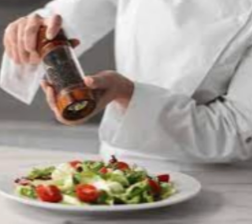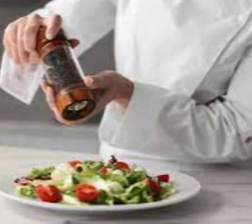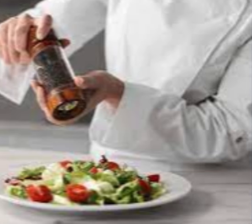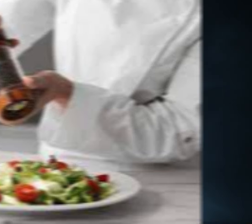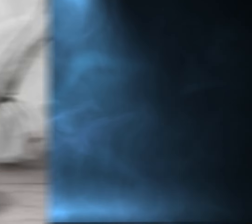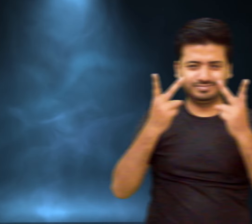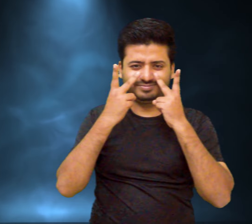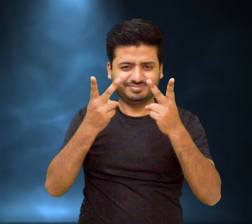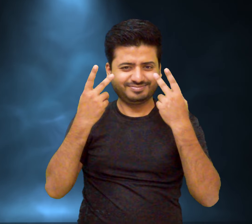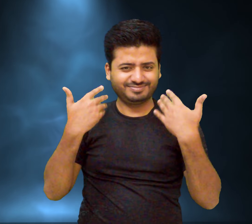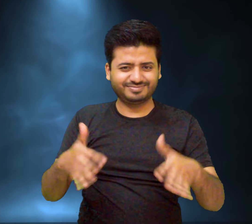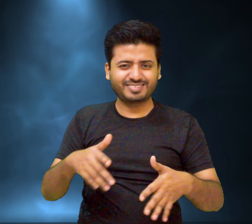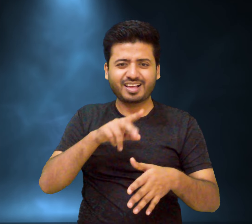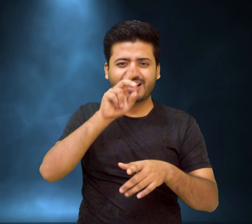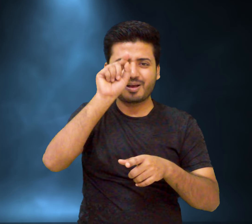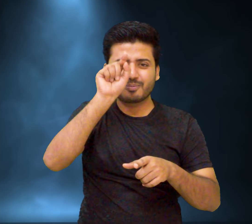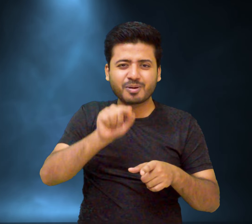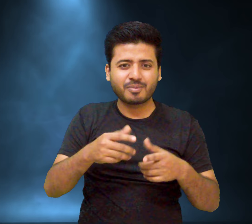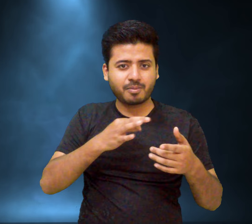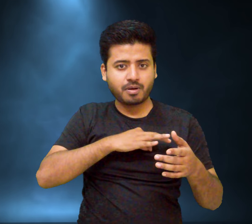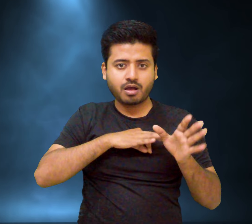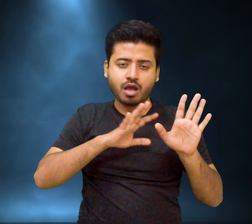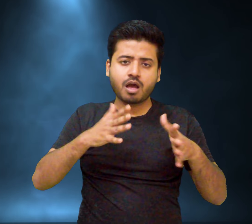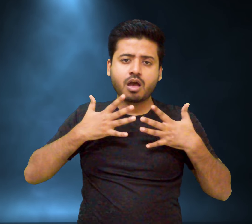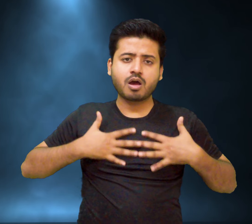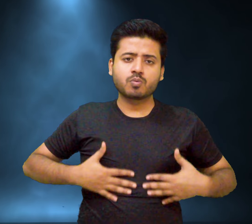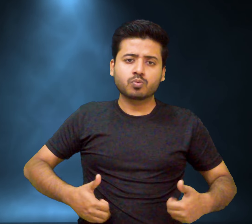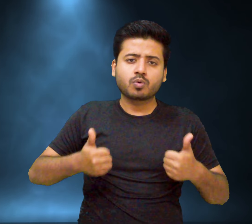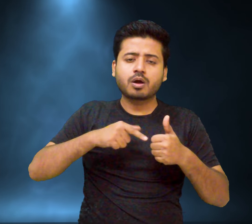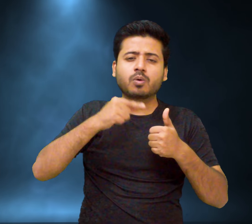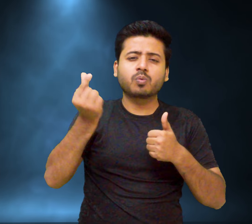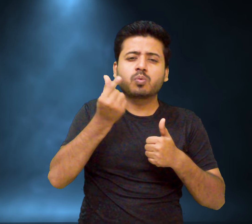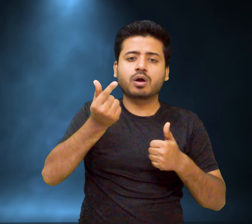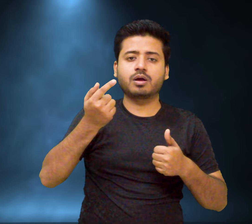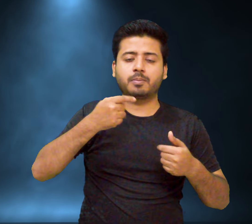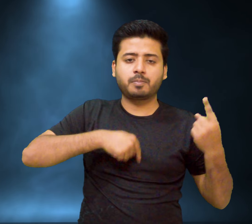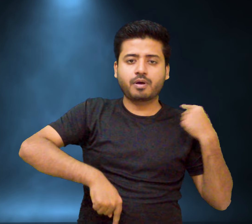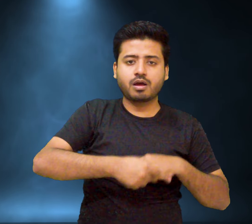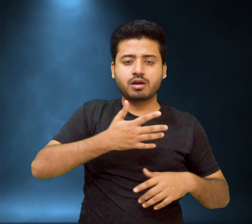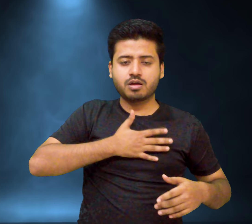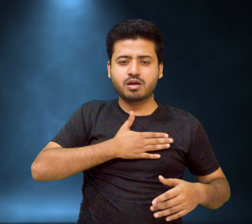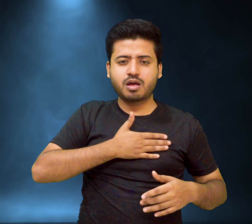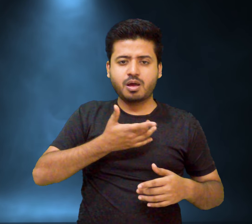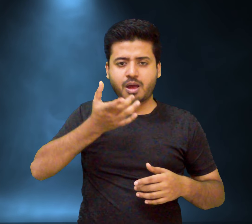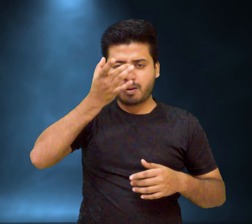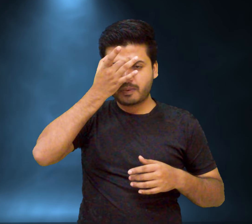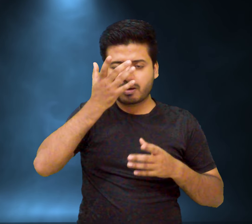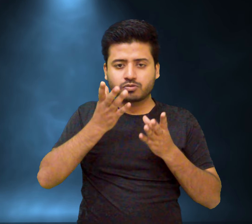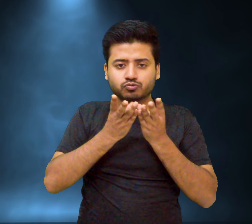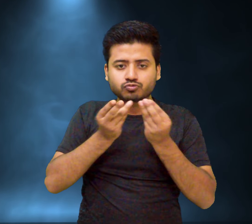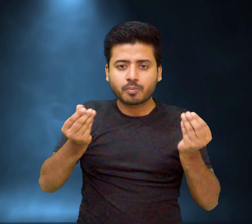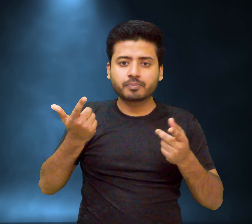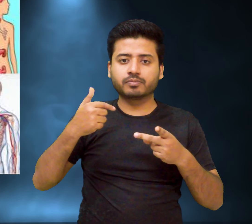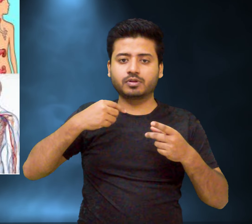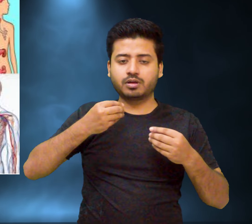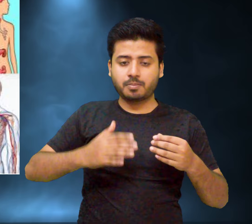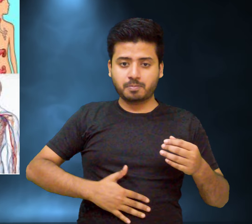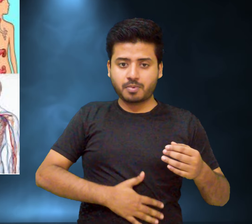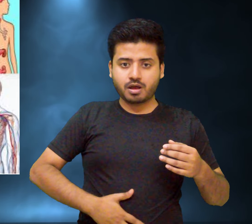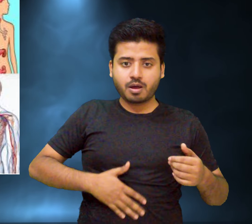and anti-inflammatory agents in black pepper can help protect your body at a cellular level. Fights free radicals.